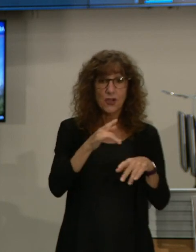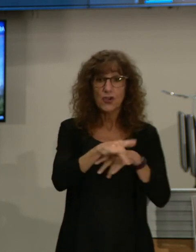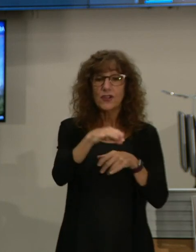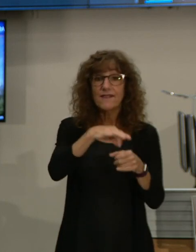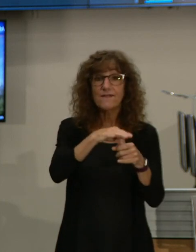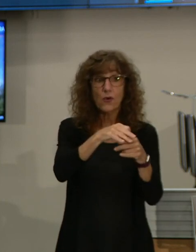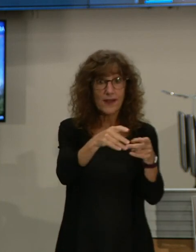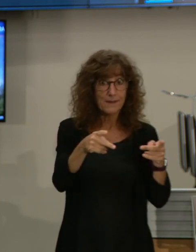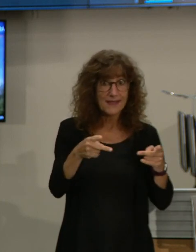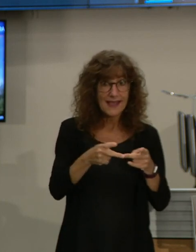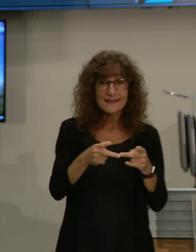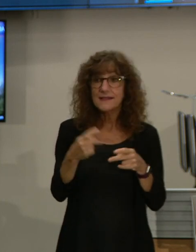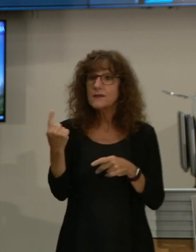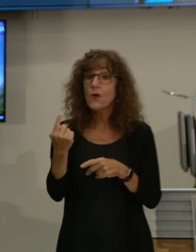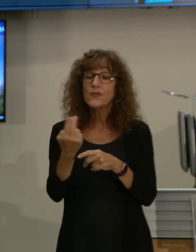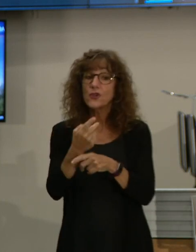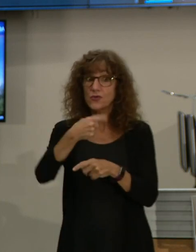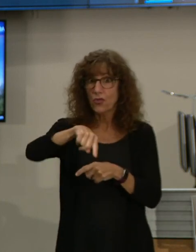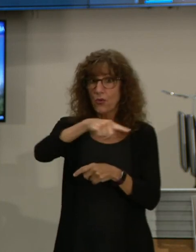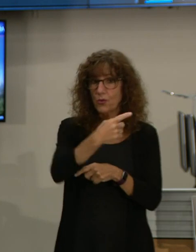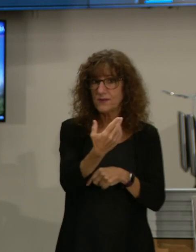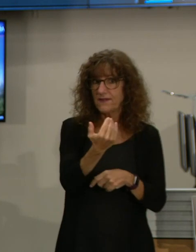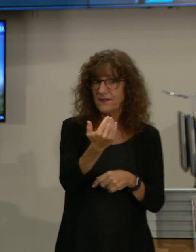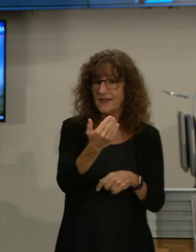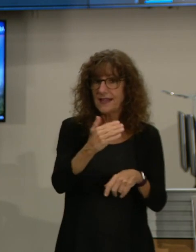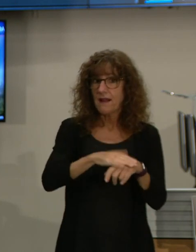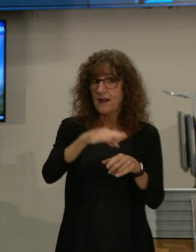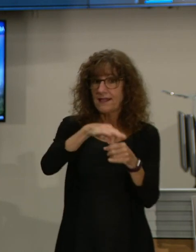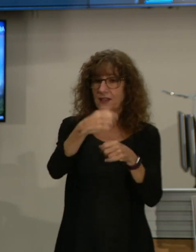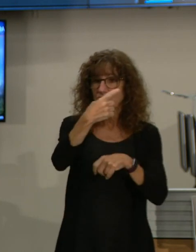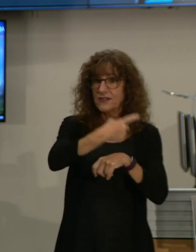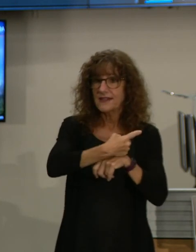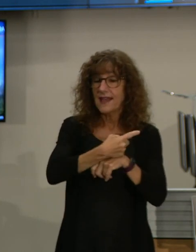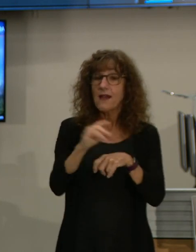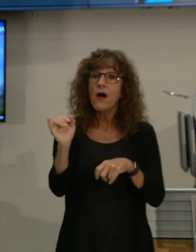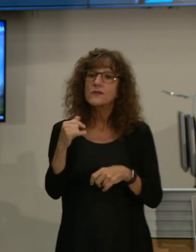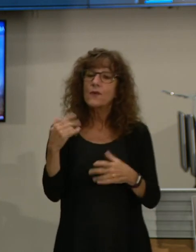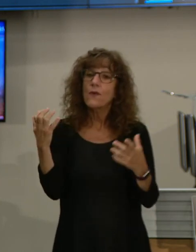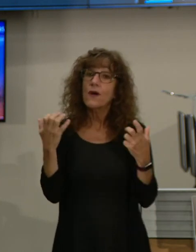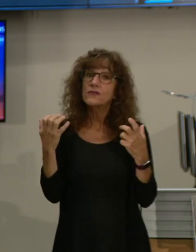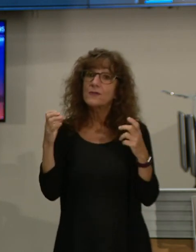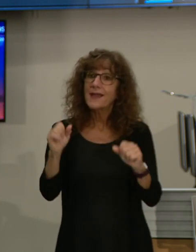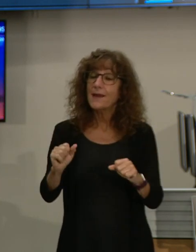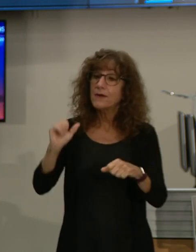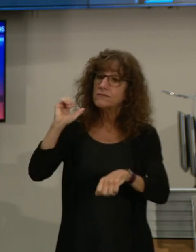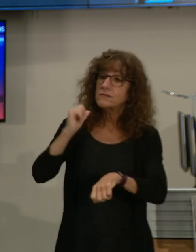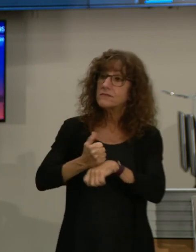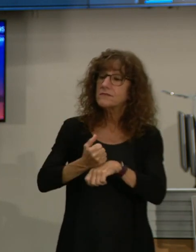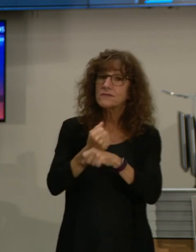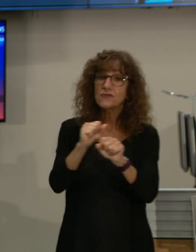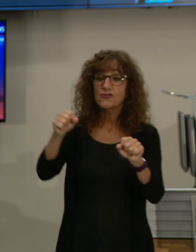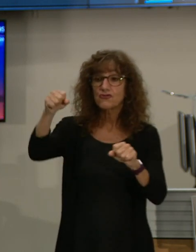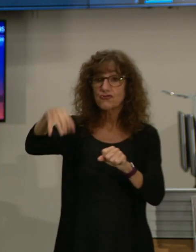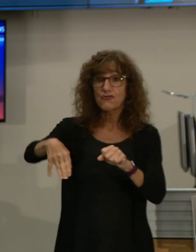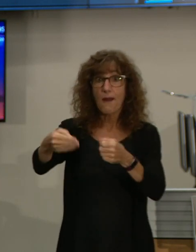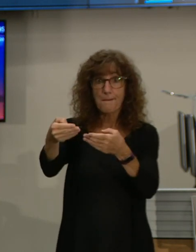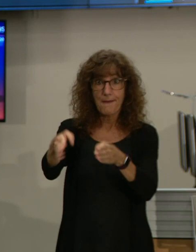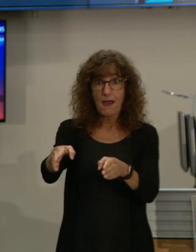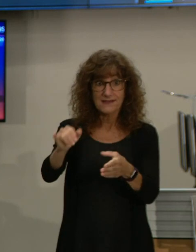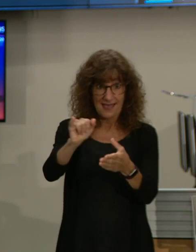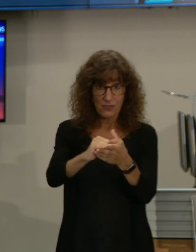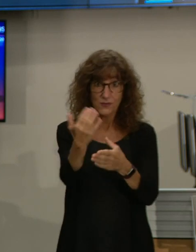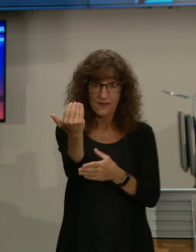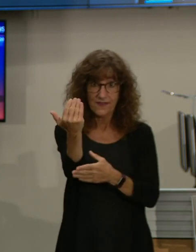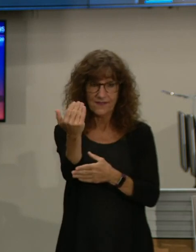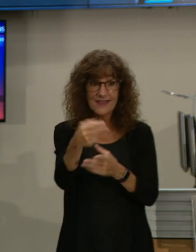voting sites and to only use those sites on Election Day. Additionally, we want to be able to install secure drop boxes at the 15